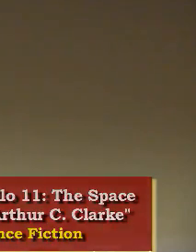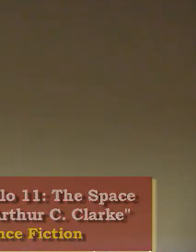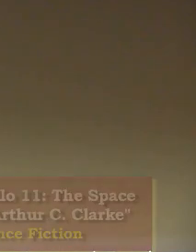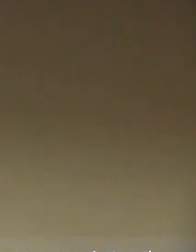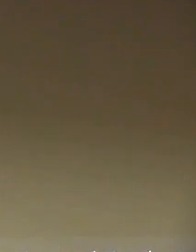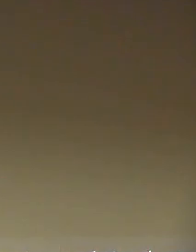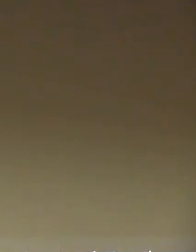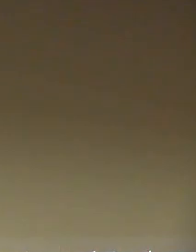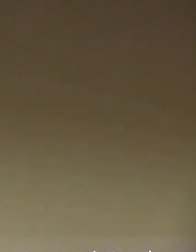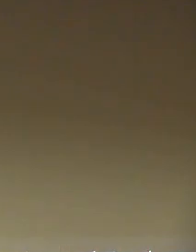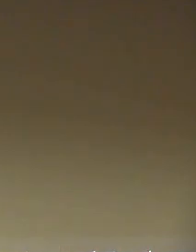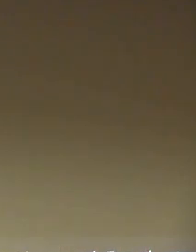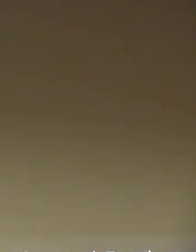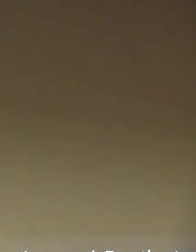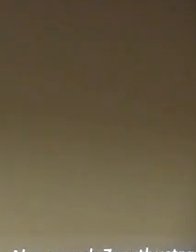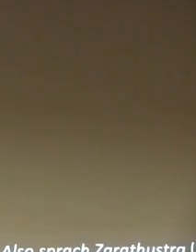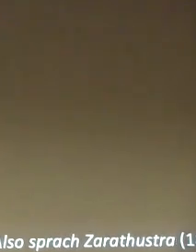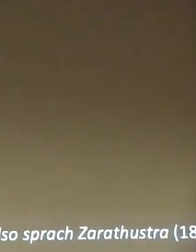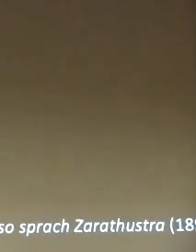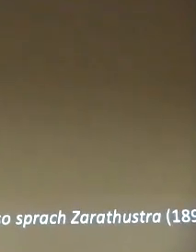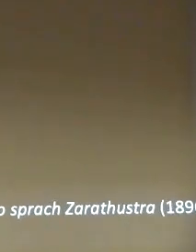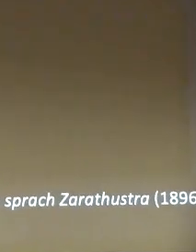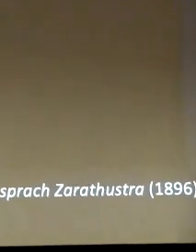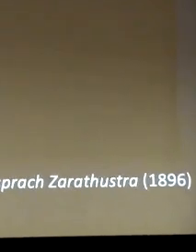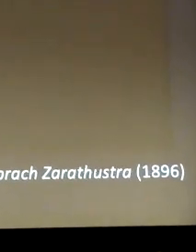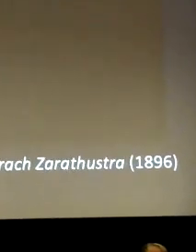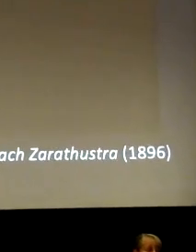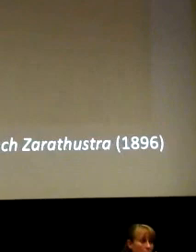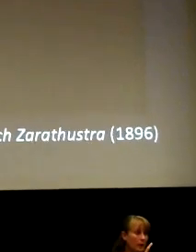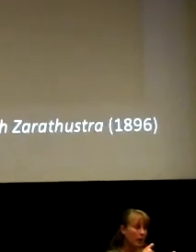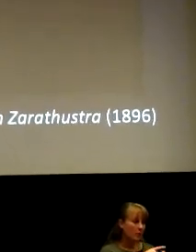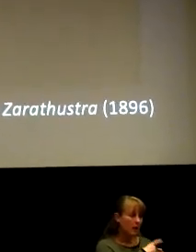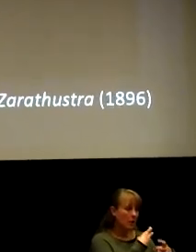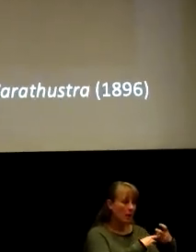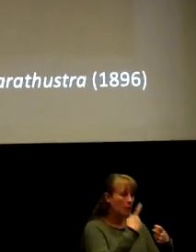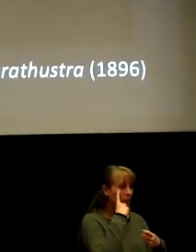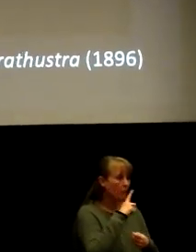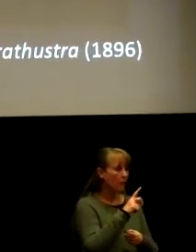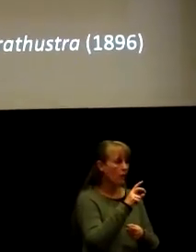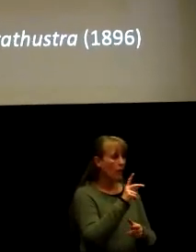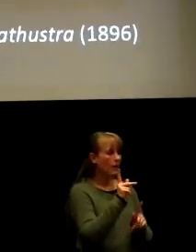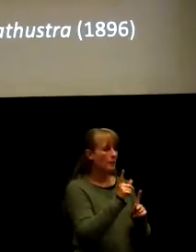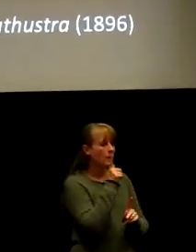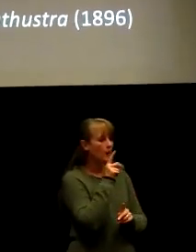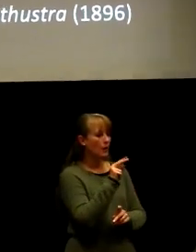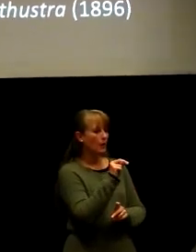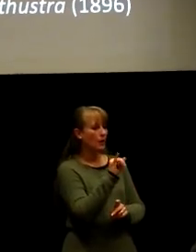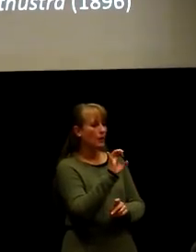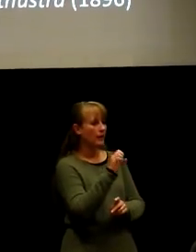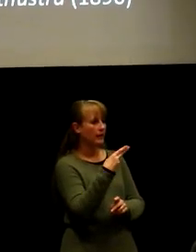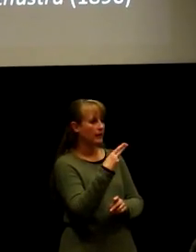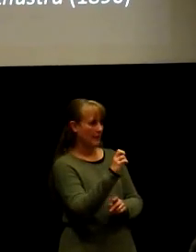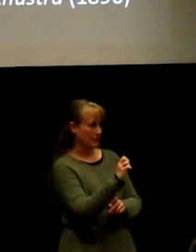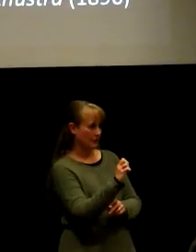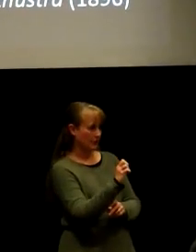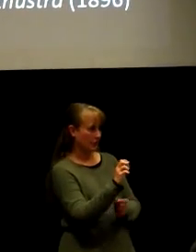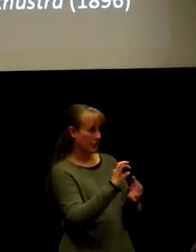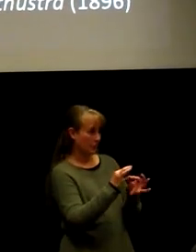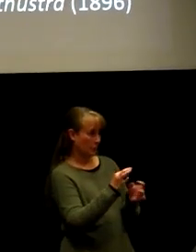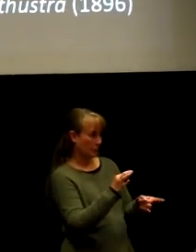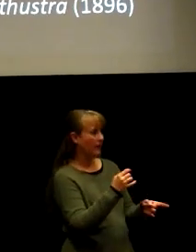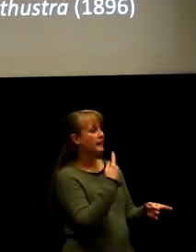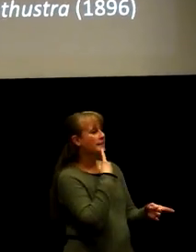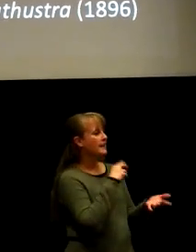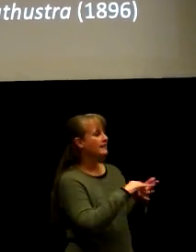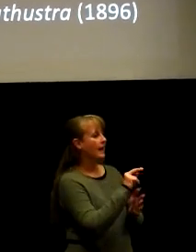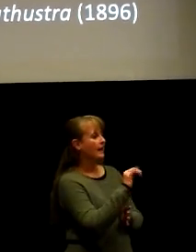But there's a complication or a problem for the Nietzschean interpretation of the end of this film, and that is